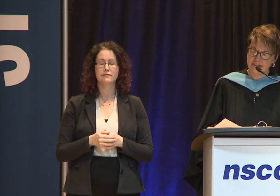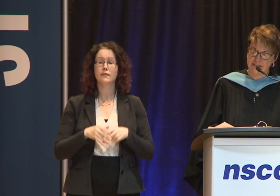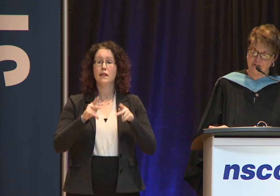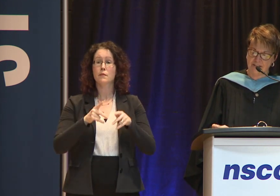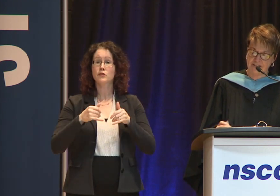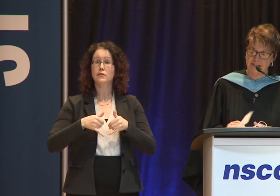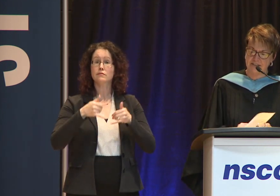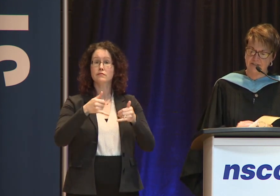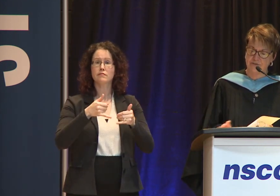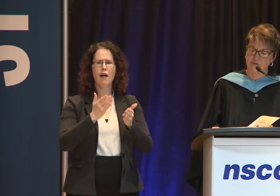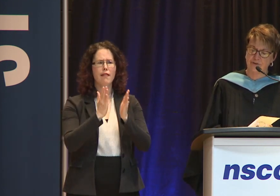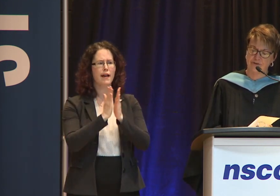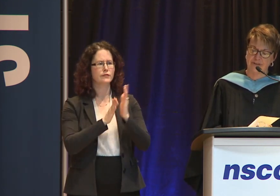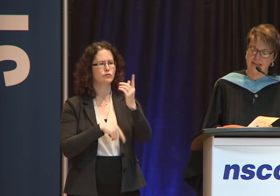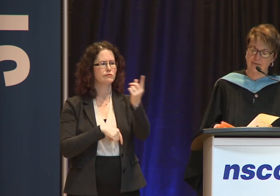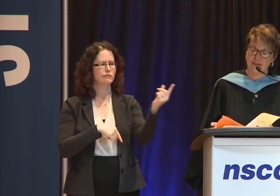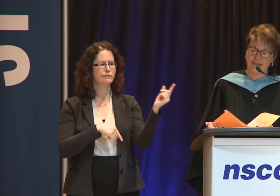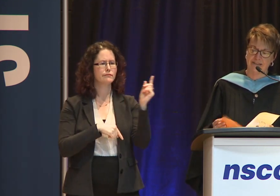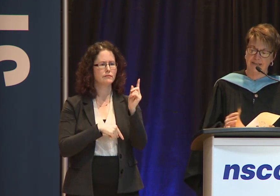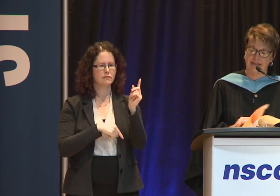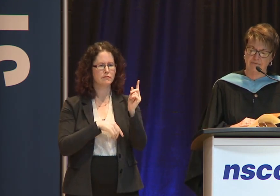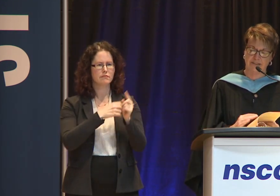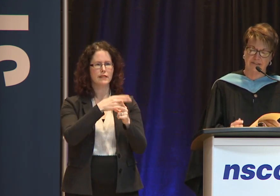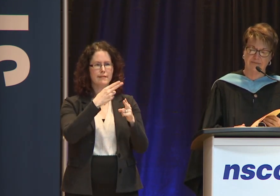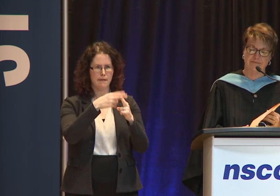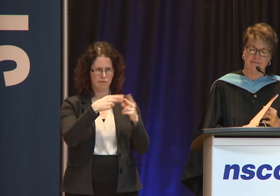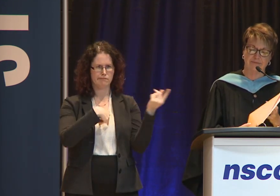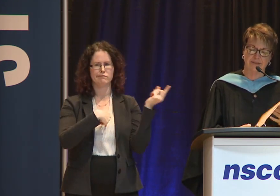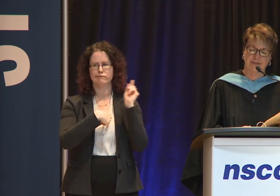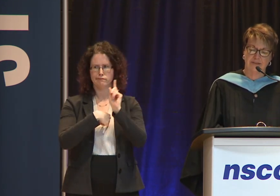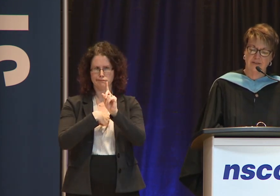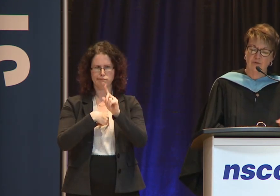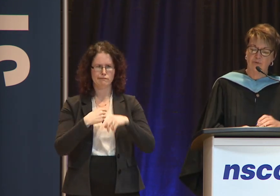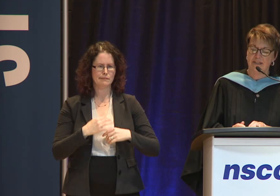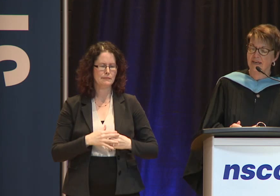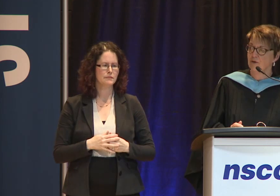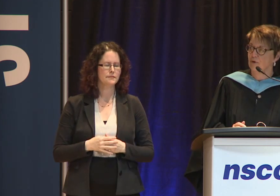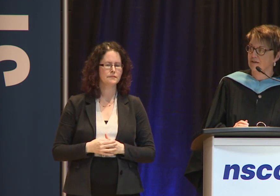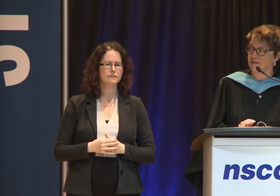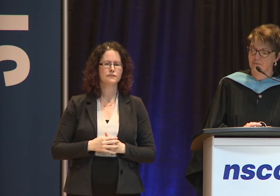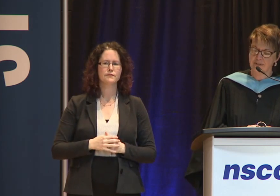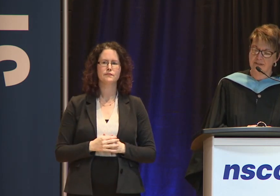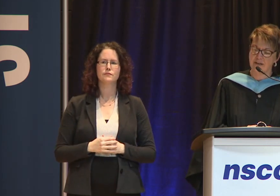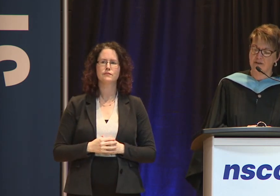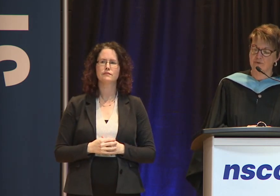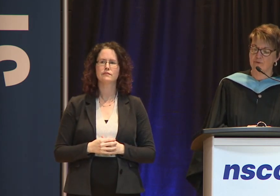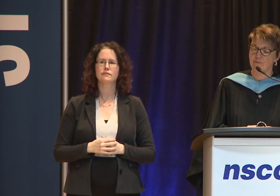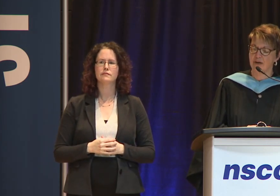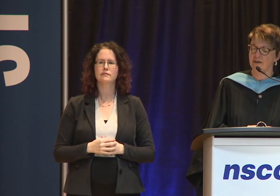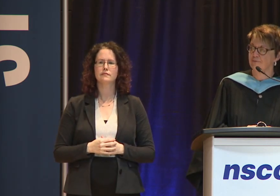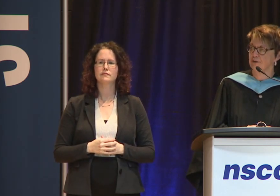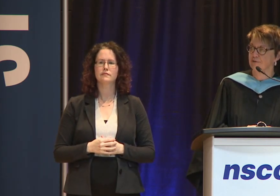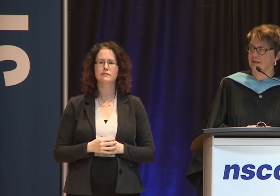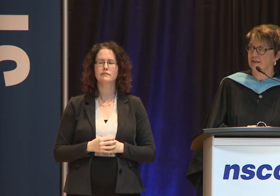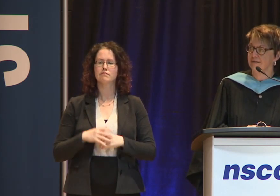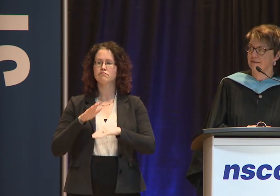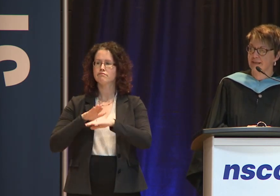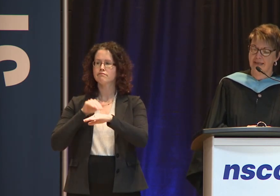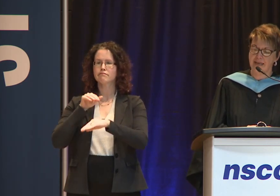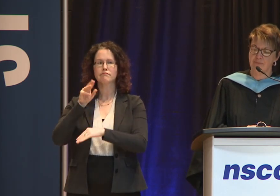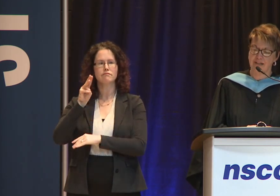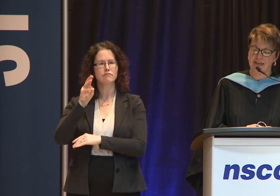to the stage as his or her name is announced. We now welcome the Honorable Mark